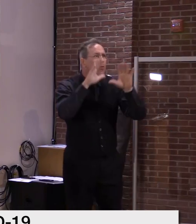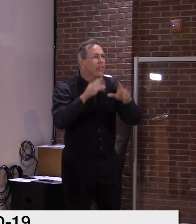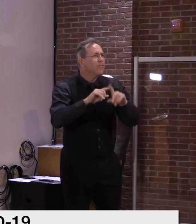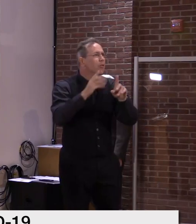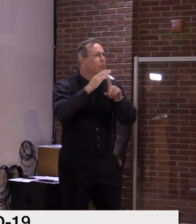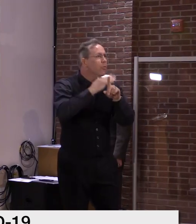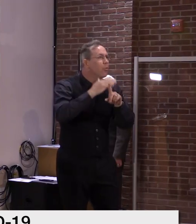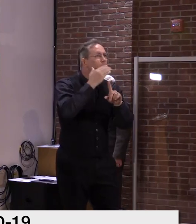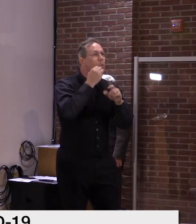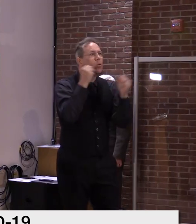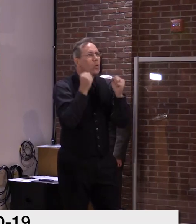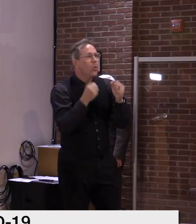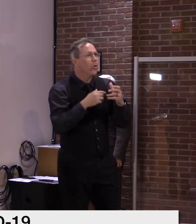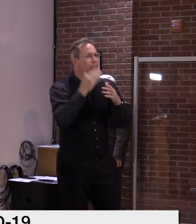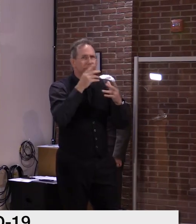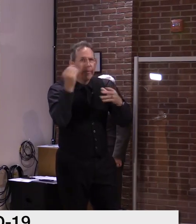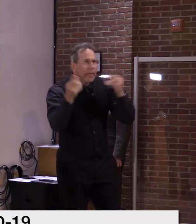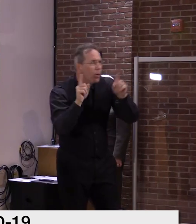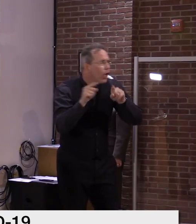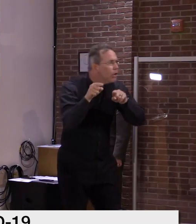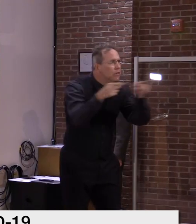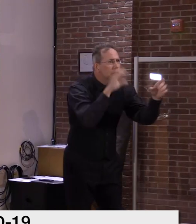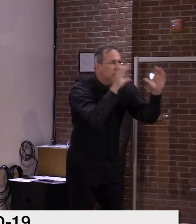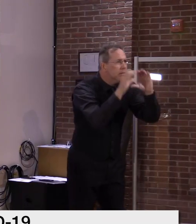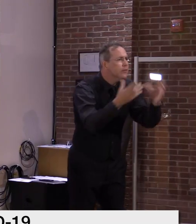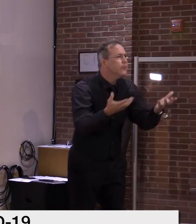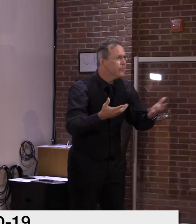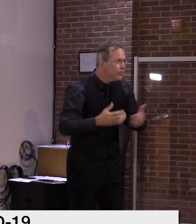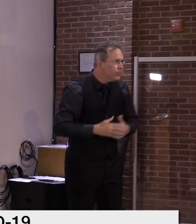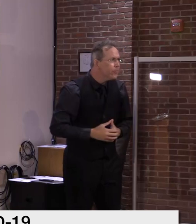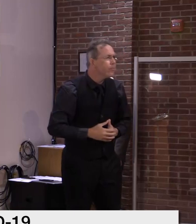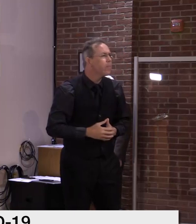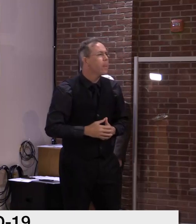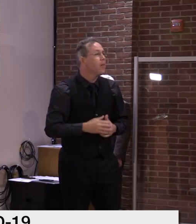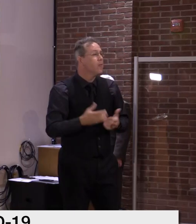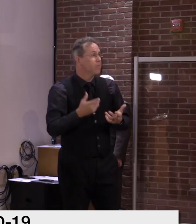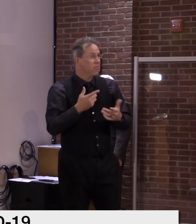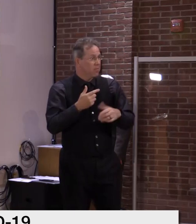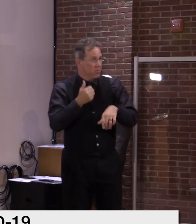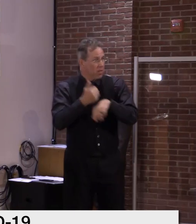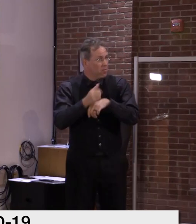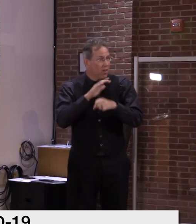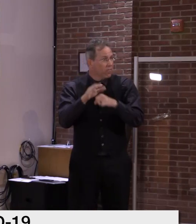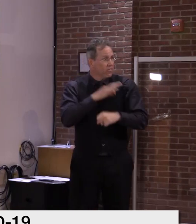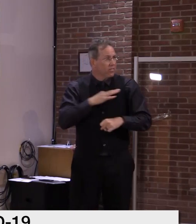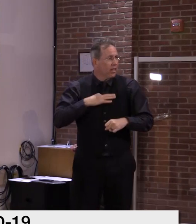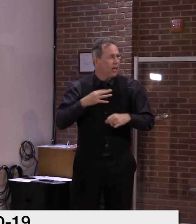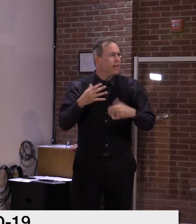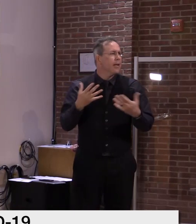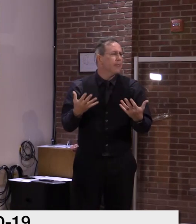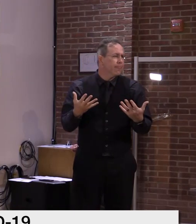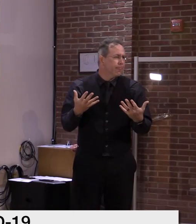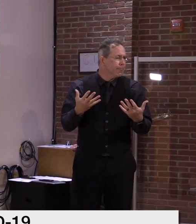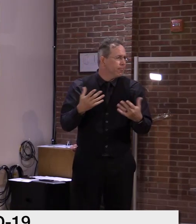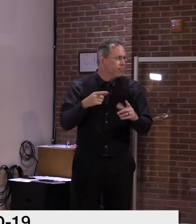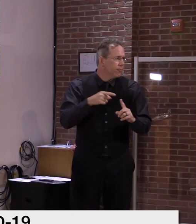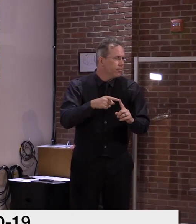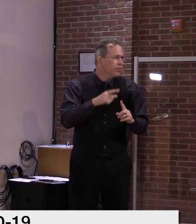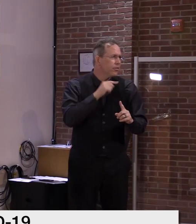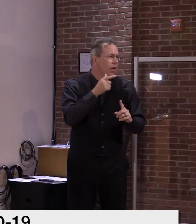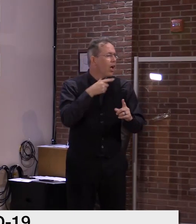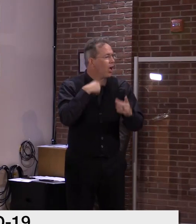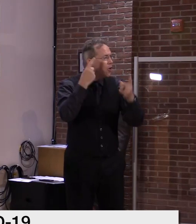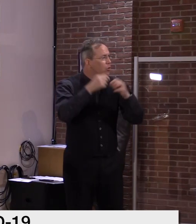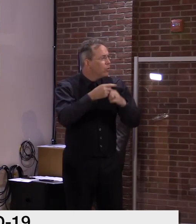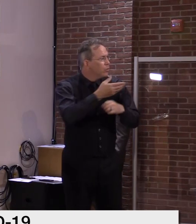staffing issue, but I'll reiterate, we do have staffing challenges across every sector, as the governor indicated,